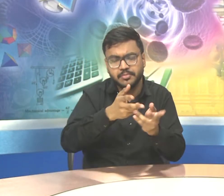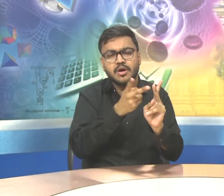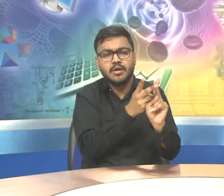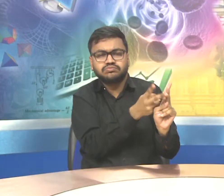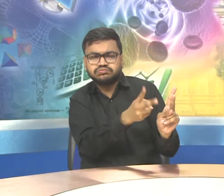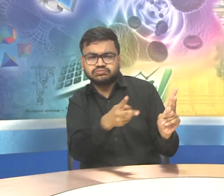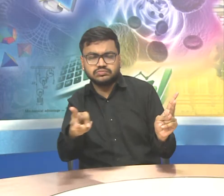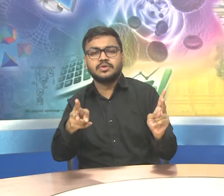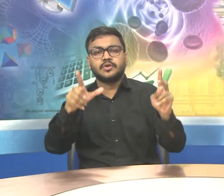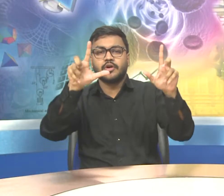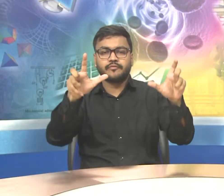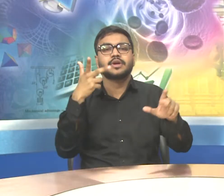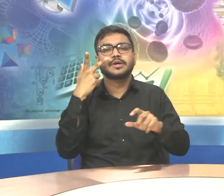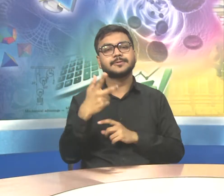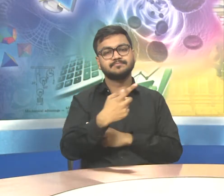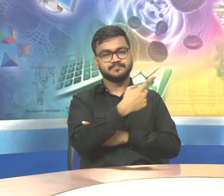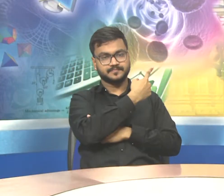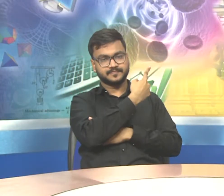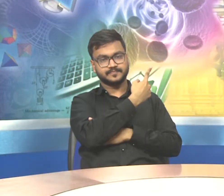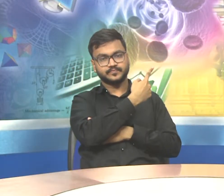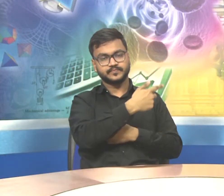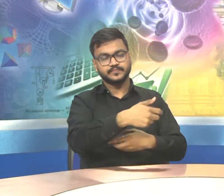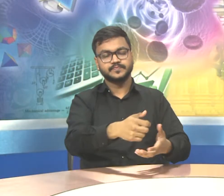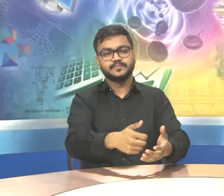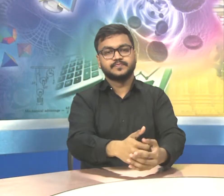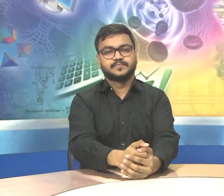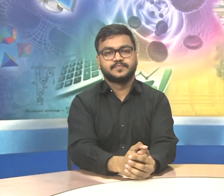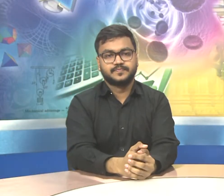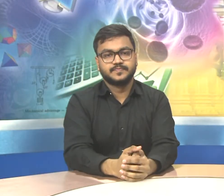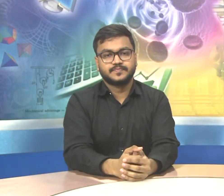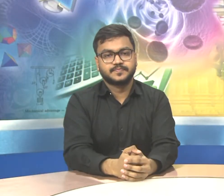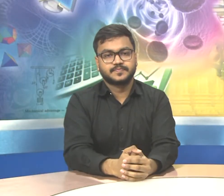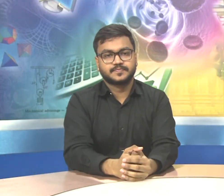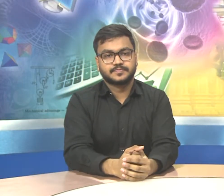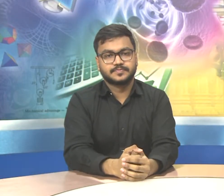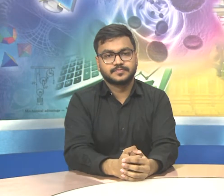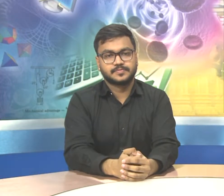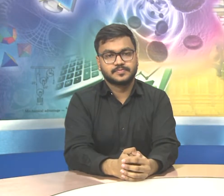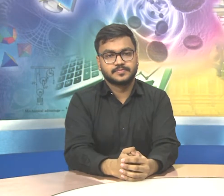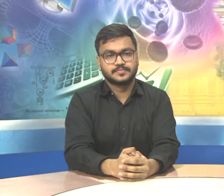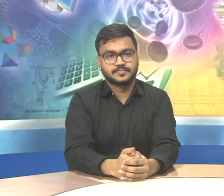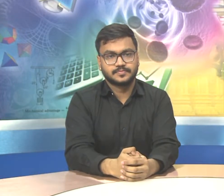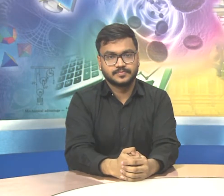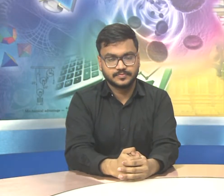some kind of problem or a topic, etc.